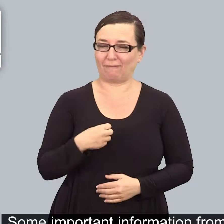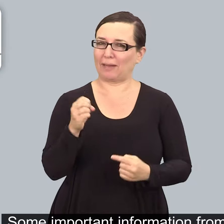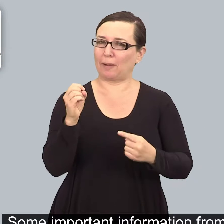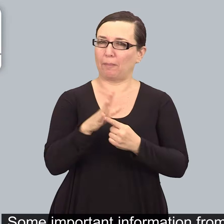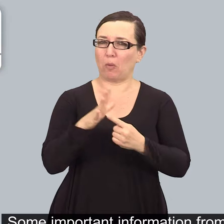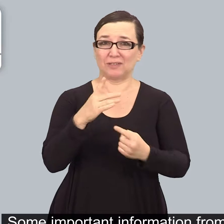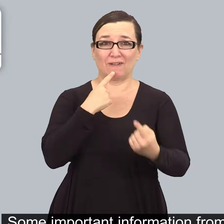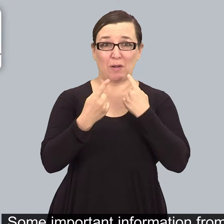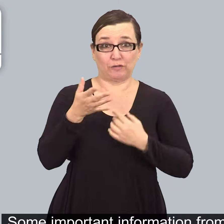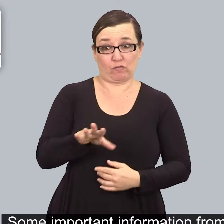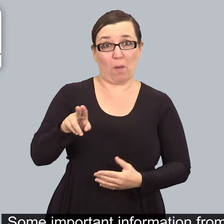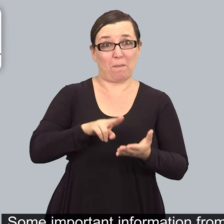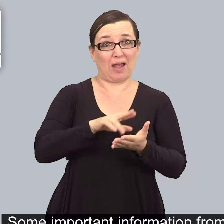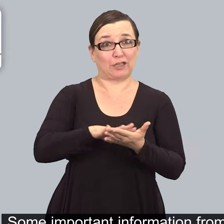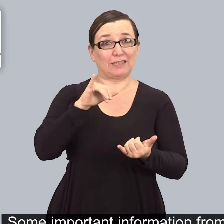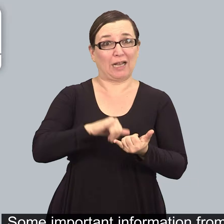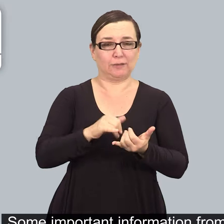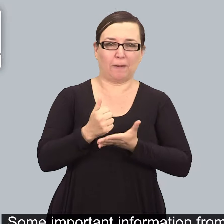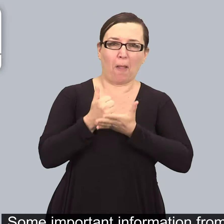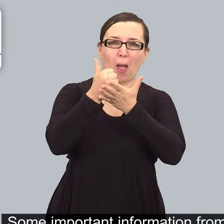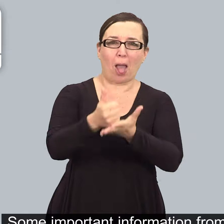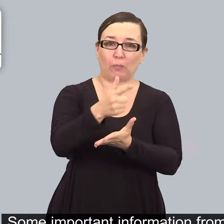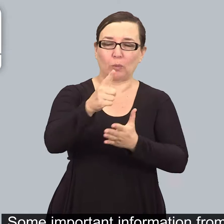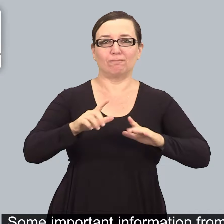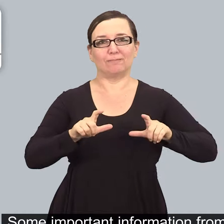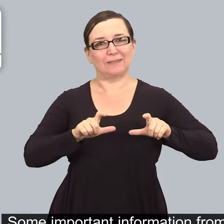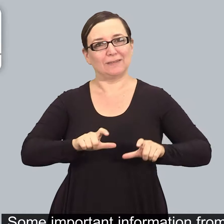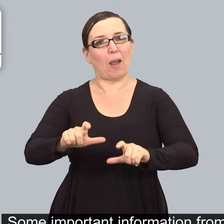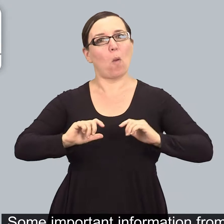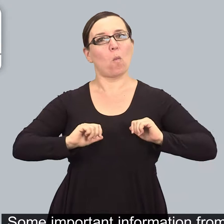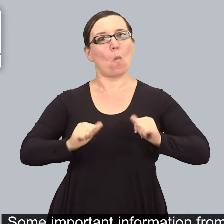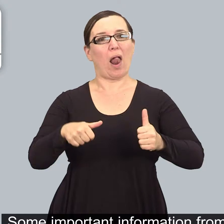Some important information from the NHS to help you stay well this winter.